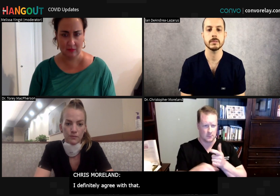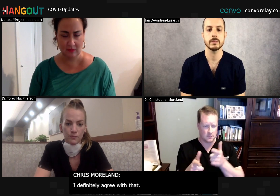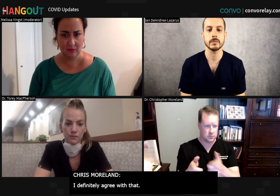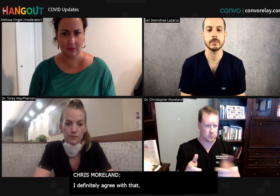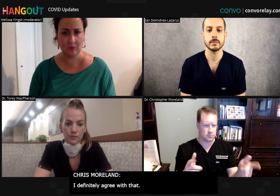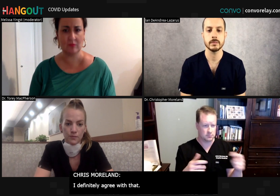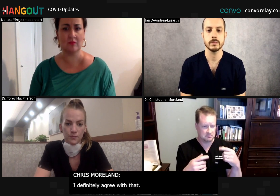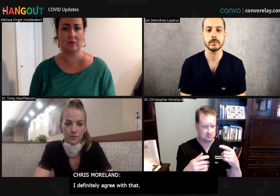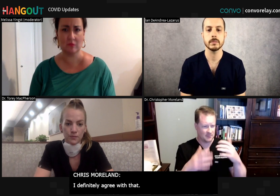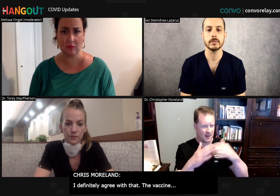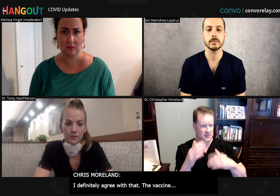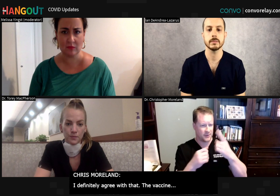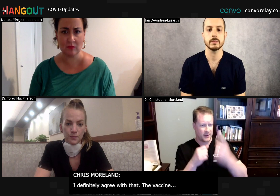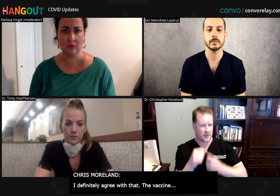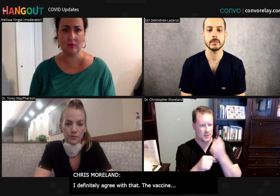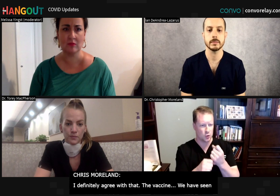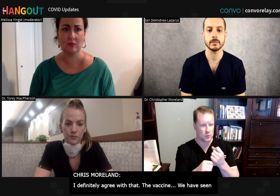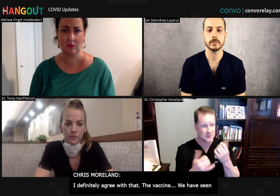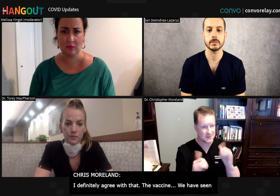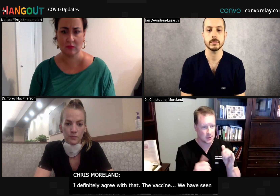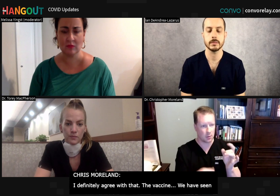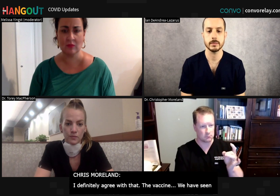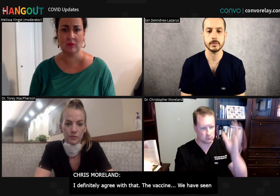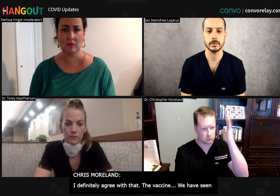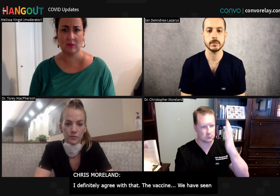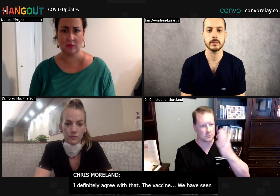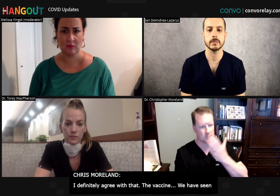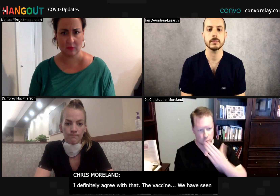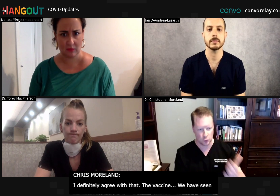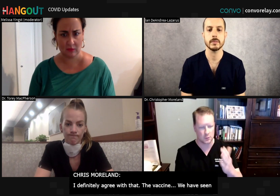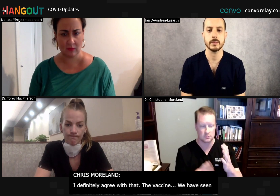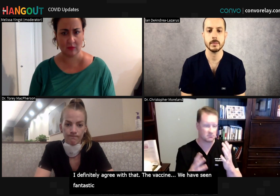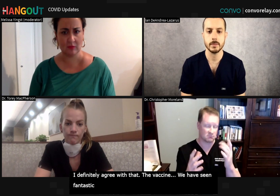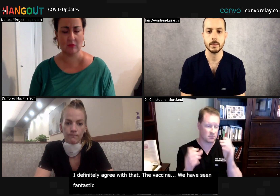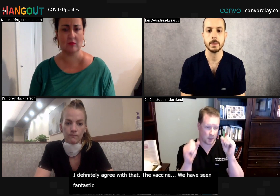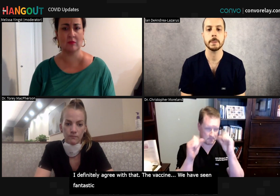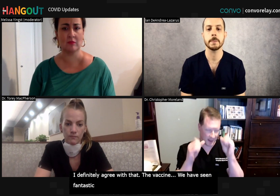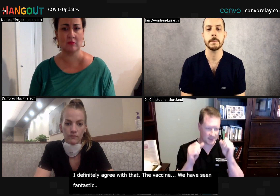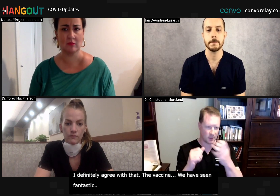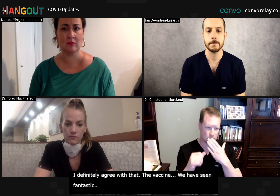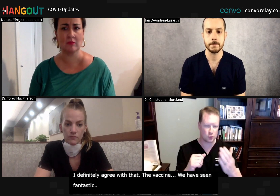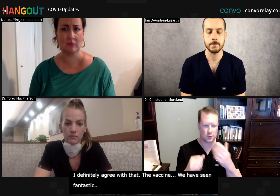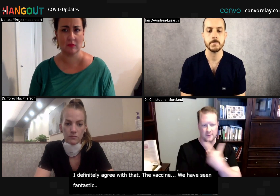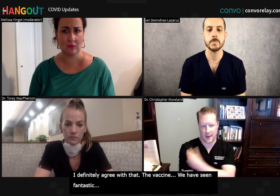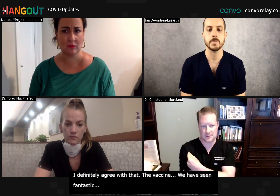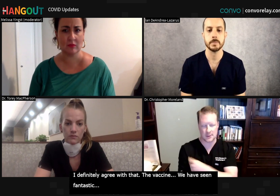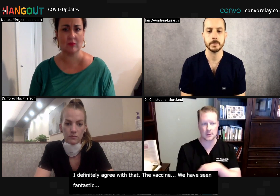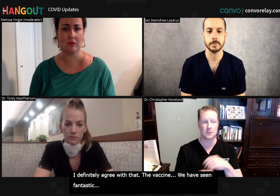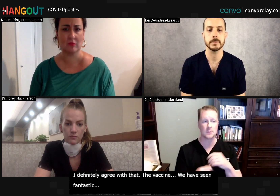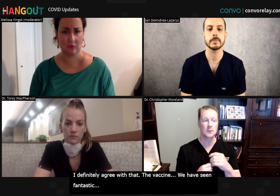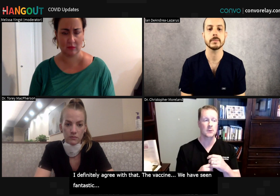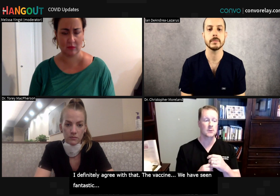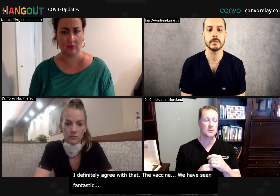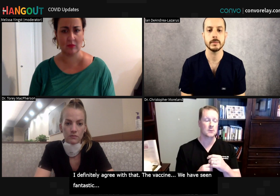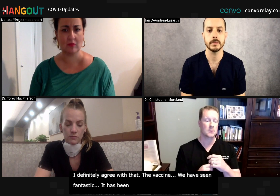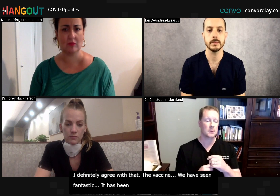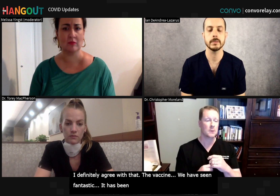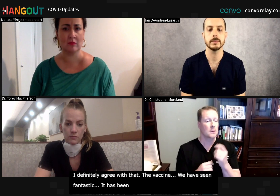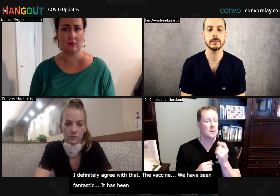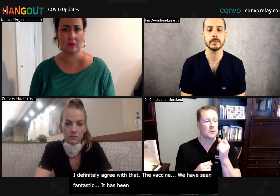fantastic in the history of vaccines, how fast it's been developed in less than a year and been able to be put out in the community. It's a quite good vaccine as